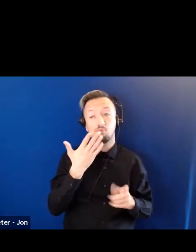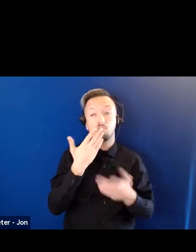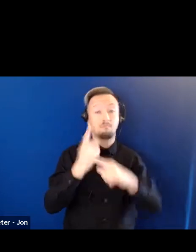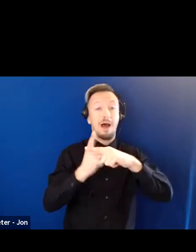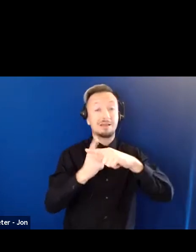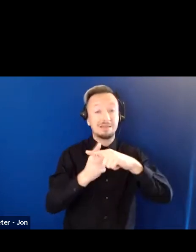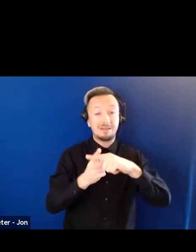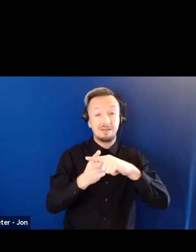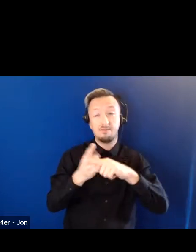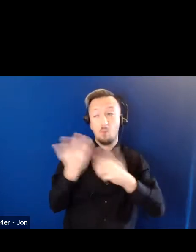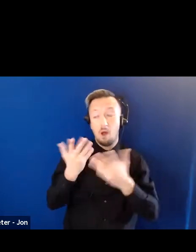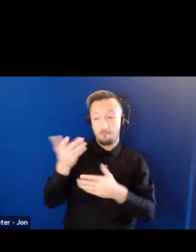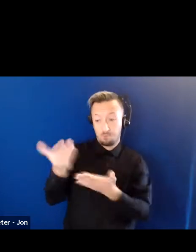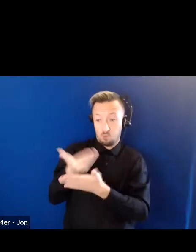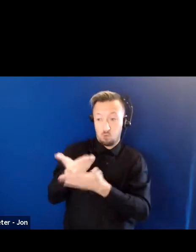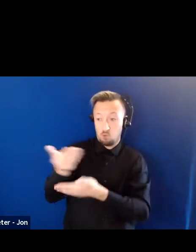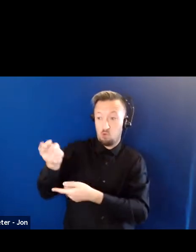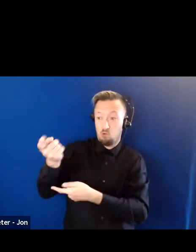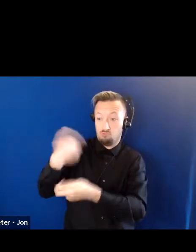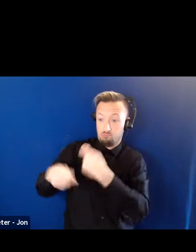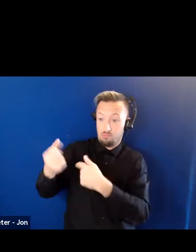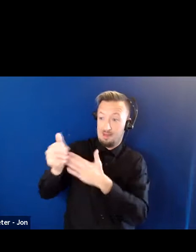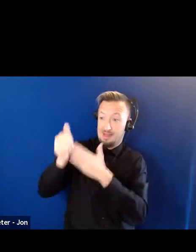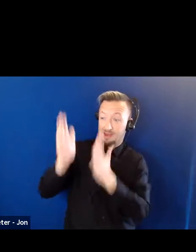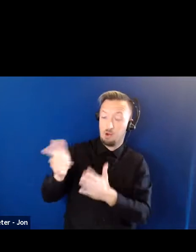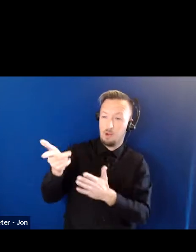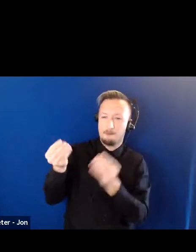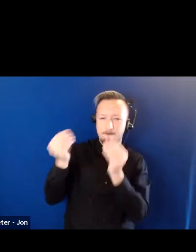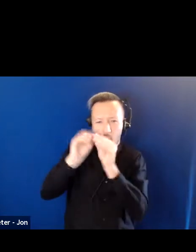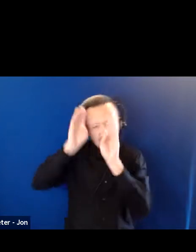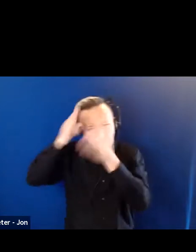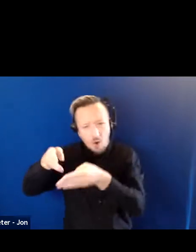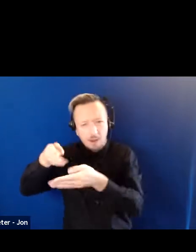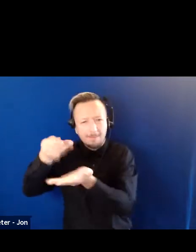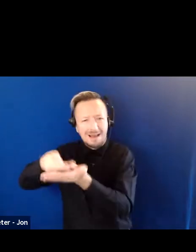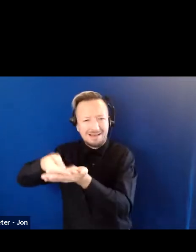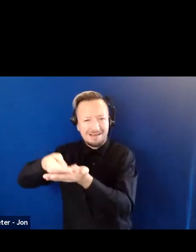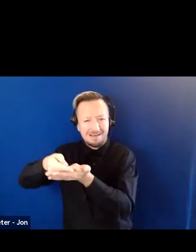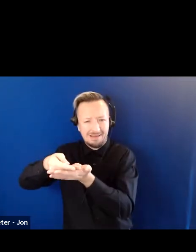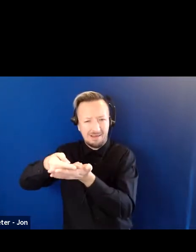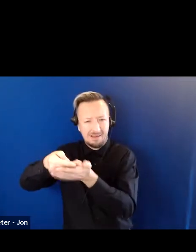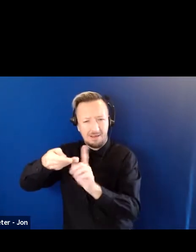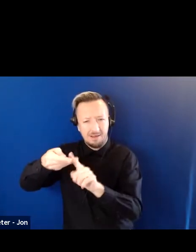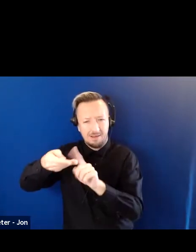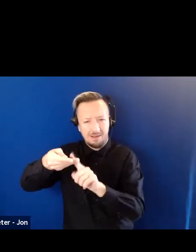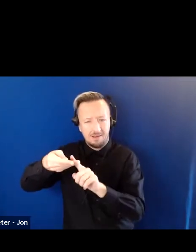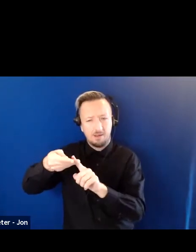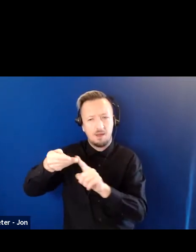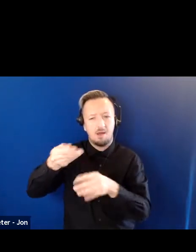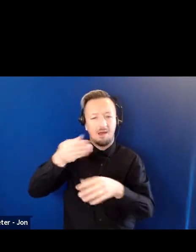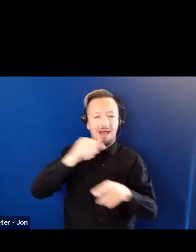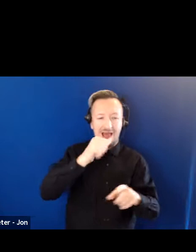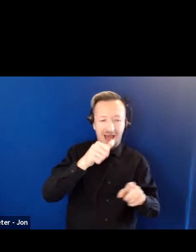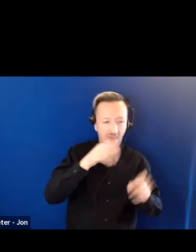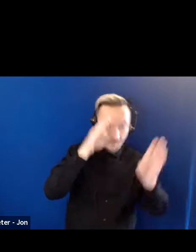money management leadership and not really knowing exactly what it is the silk and the